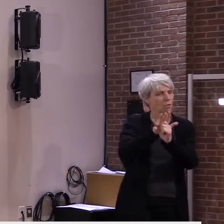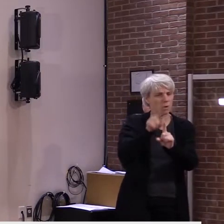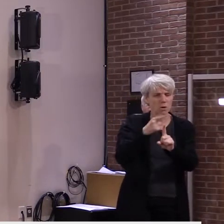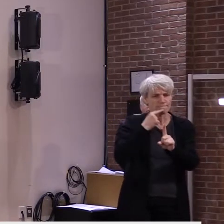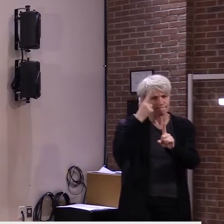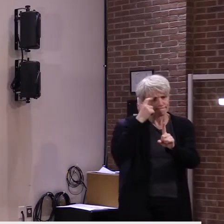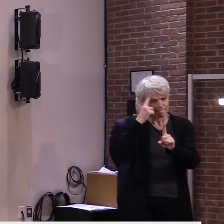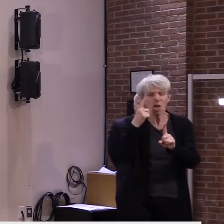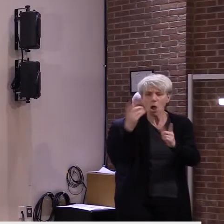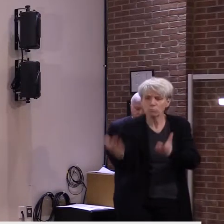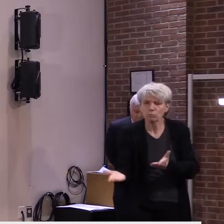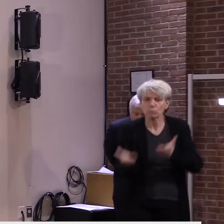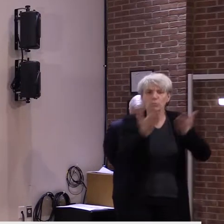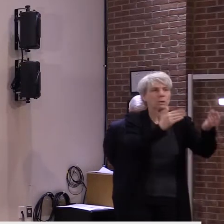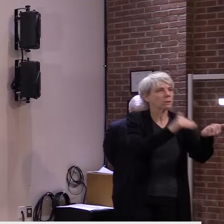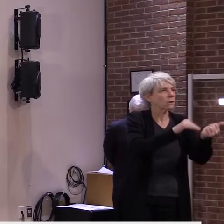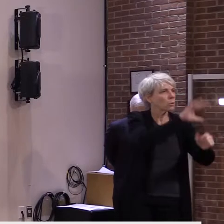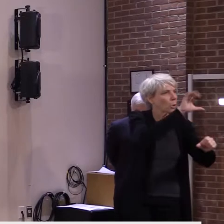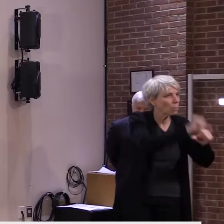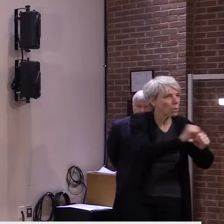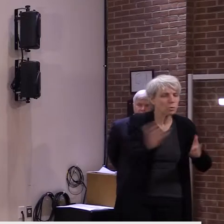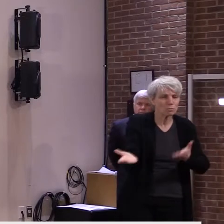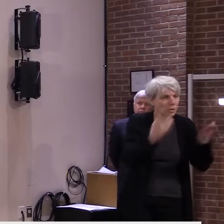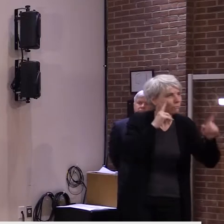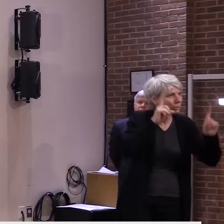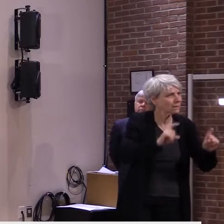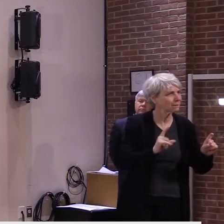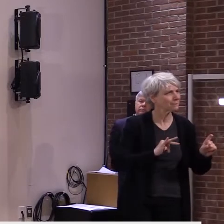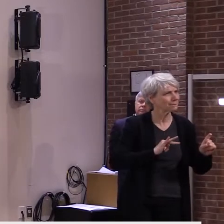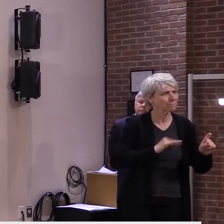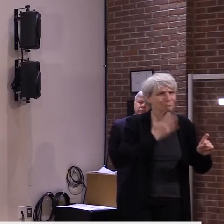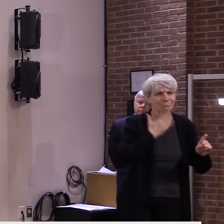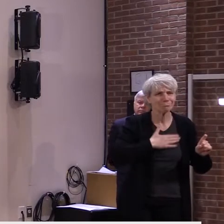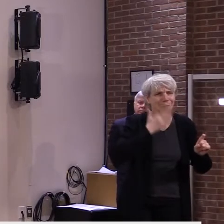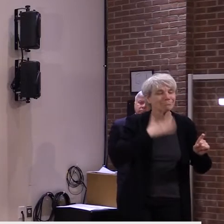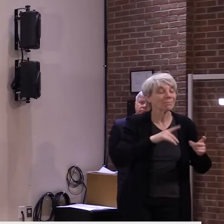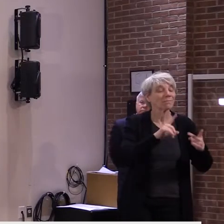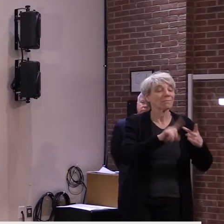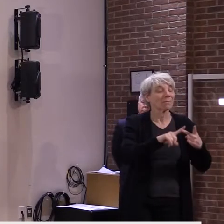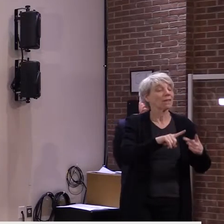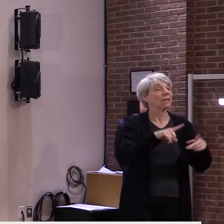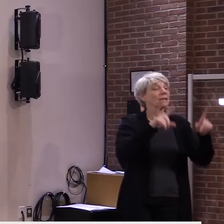testing and medical appointments. Staffed COVID testing sites,